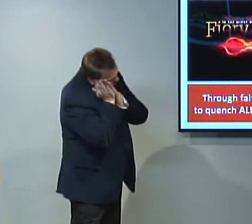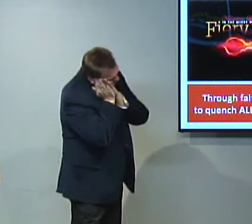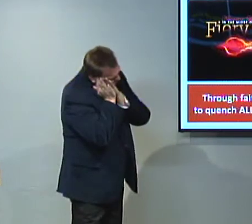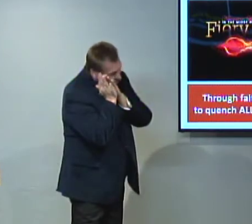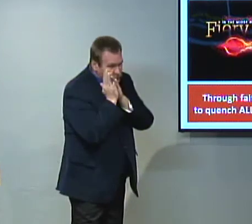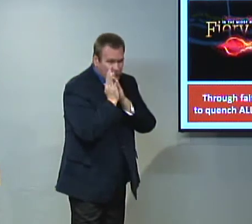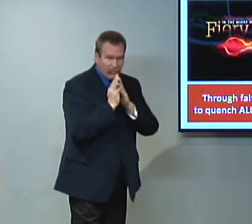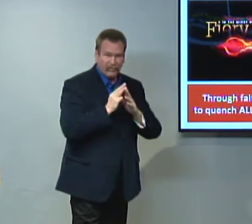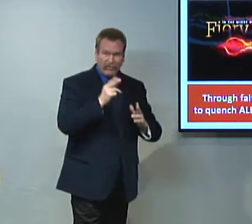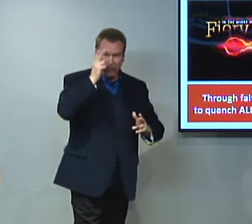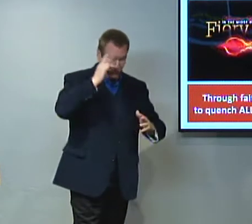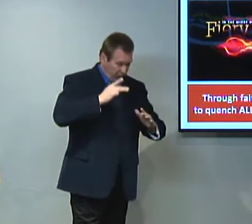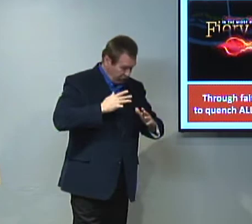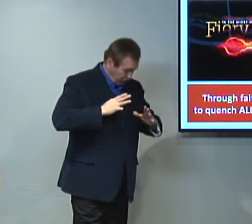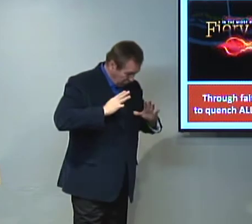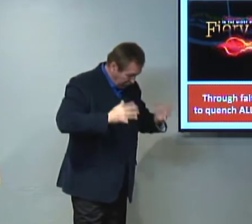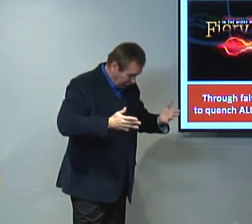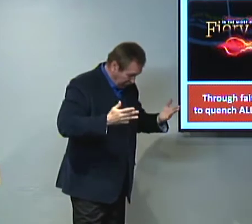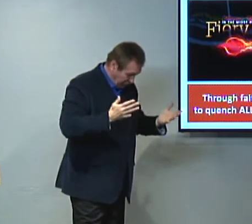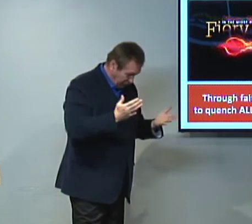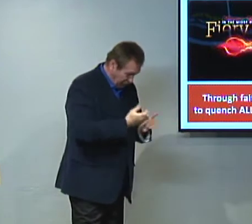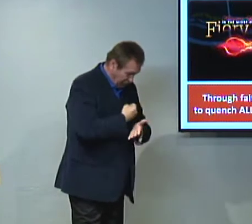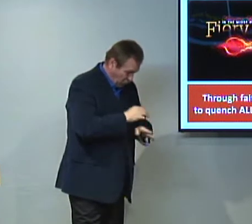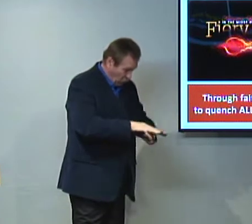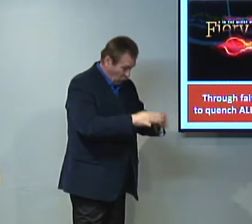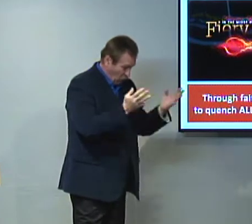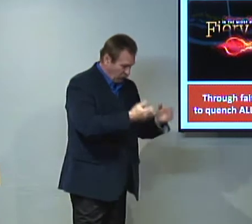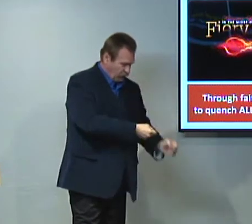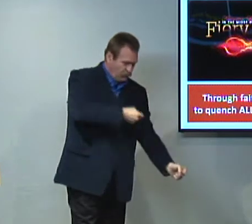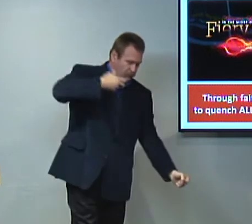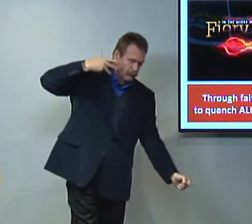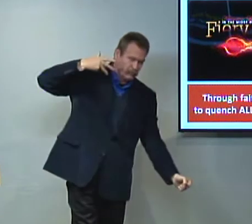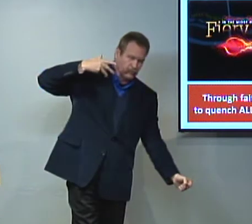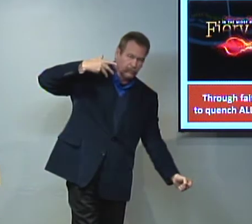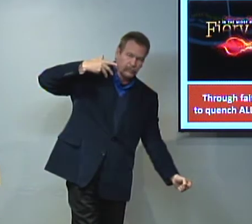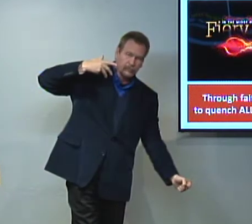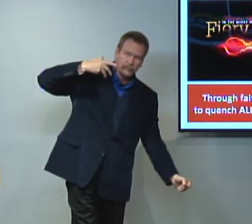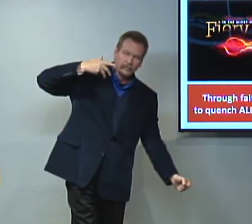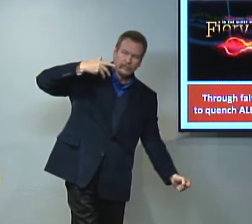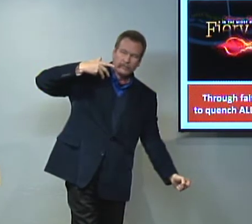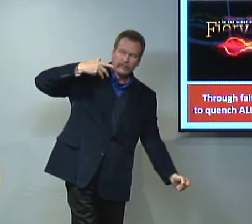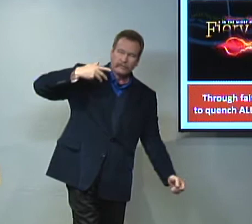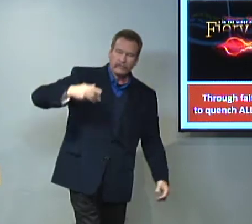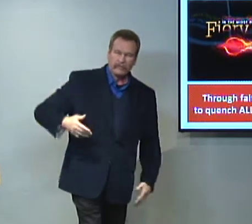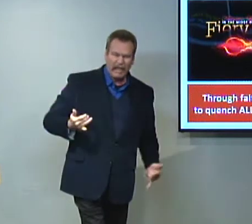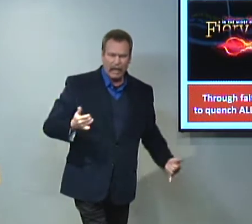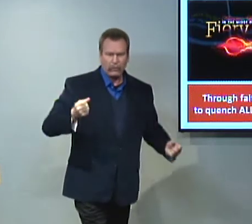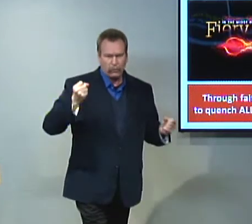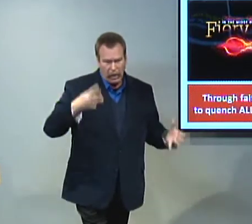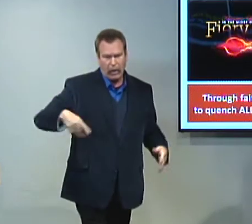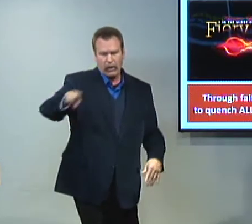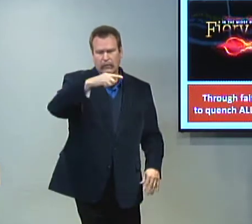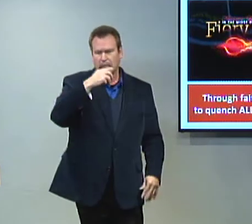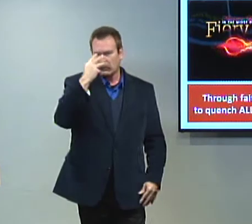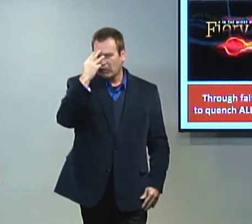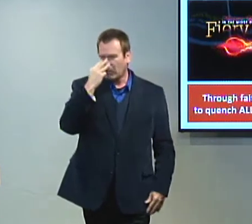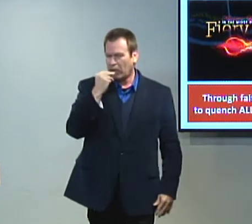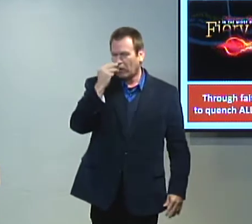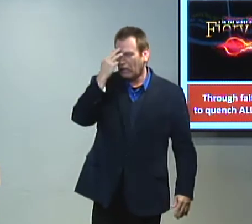laying down in bed, as it were, not being ready to be taken up, because then you are also ready for the devil to come